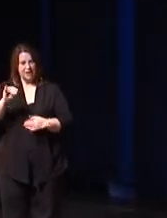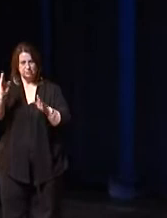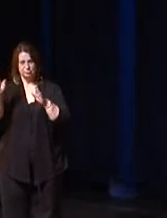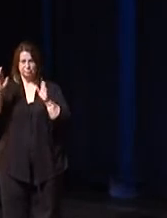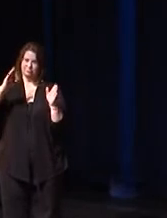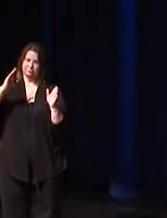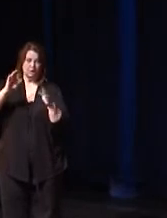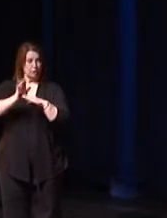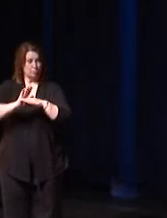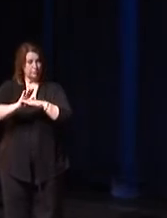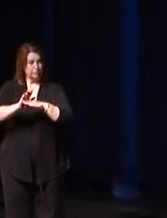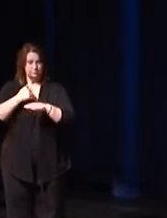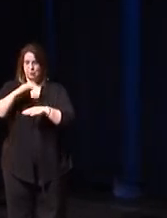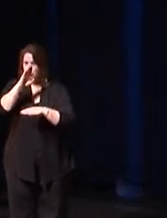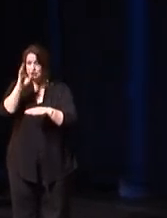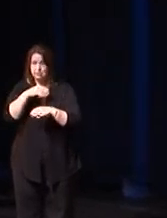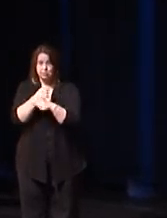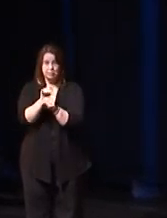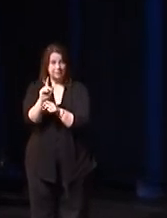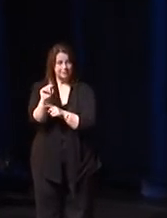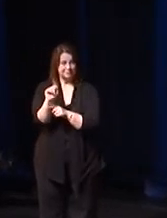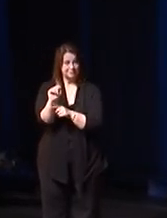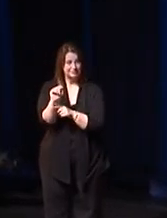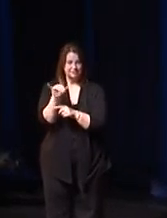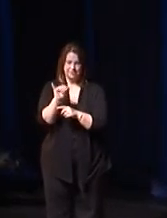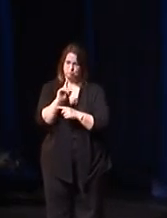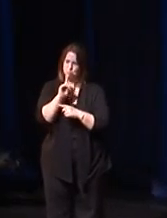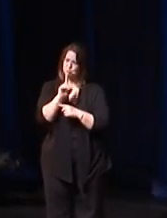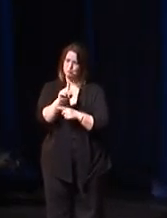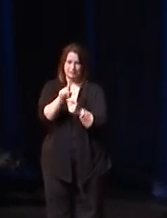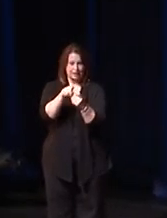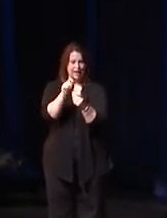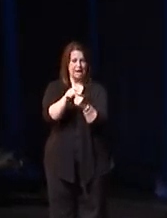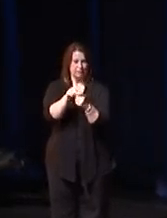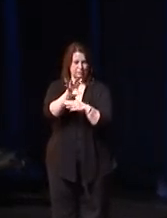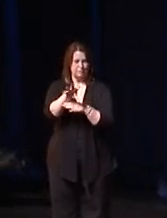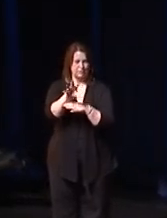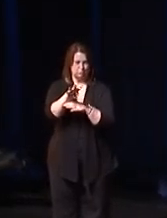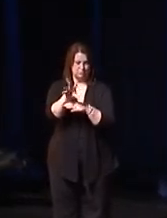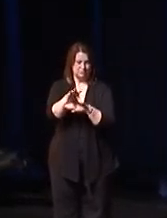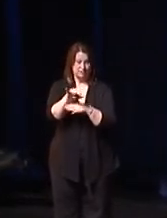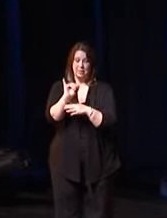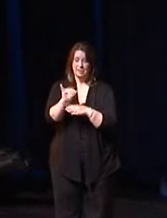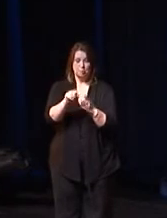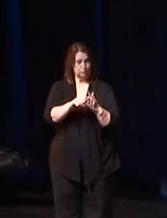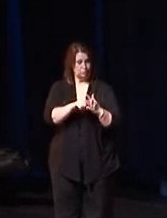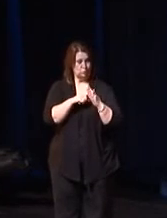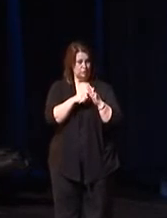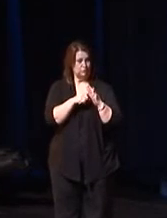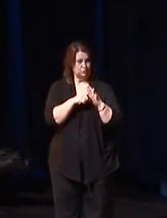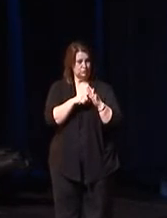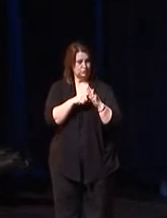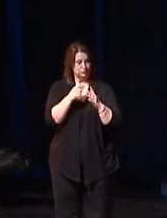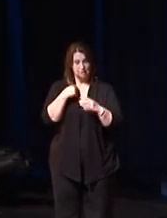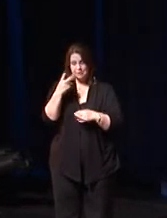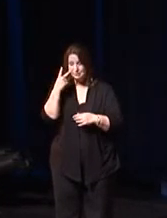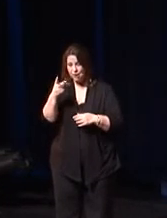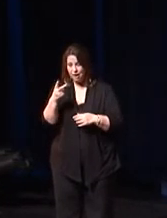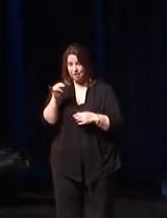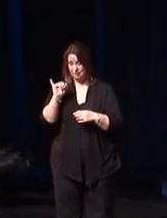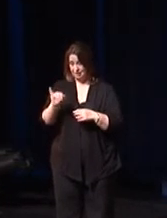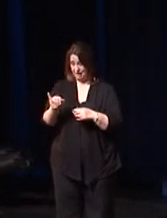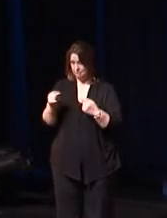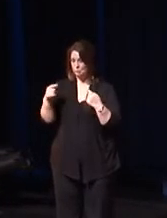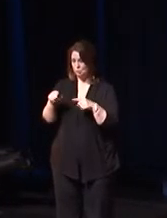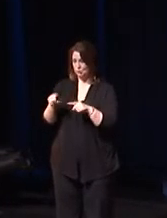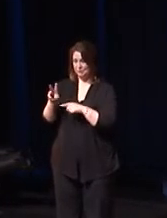I wouldn't have made the optical illusion room. And that was very accurately shown. In fact, the original Bell Labs movie that I saw in the 60s, they